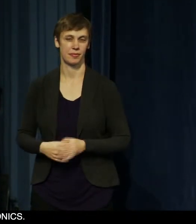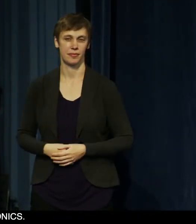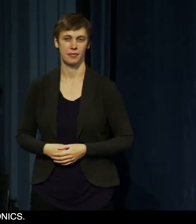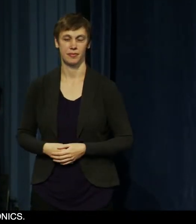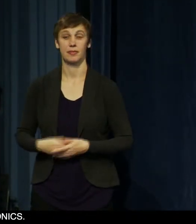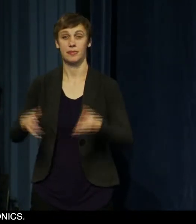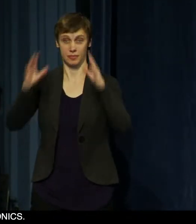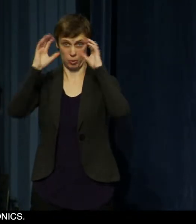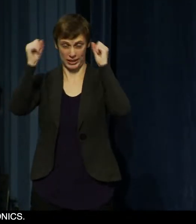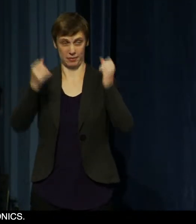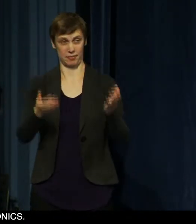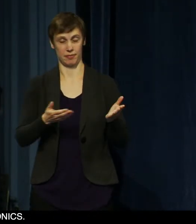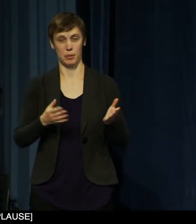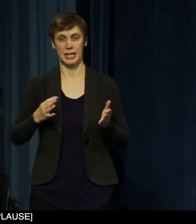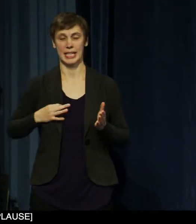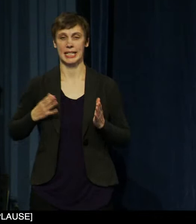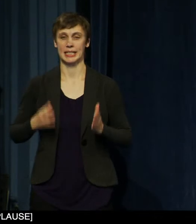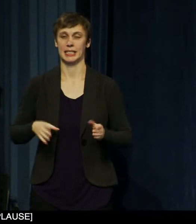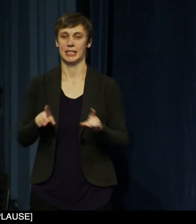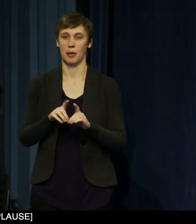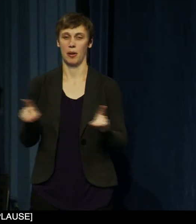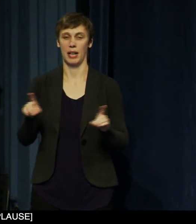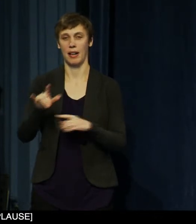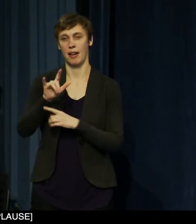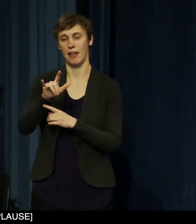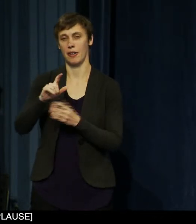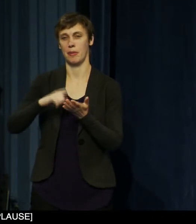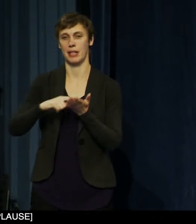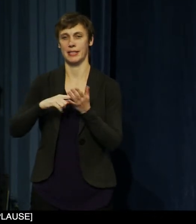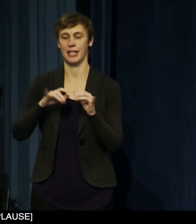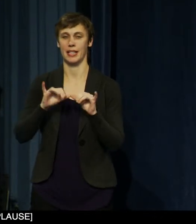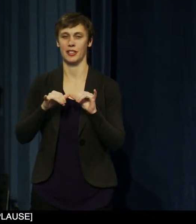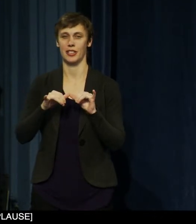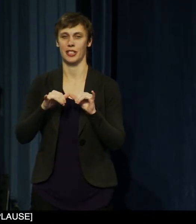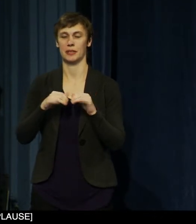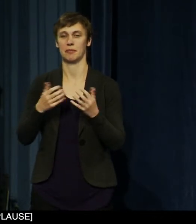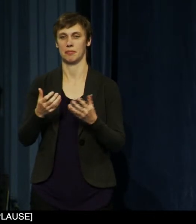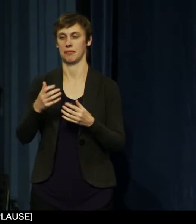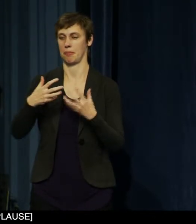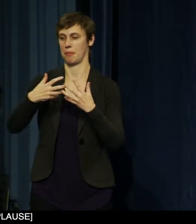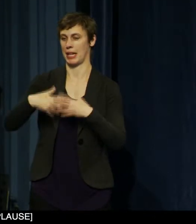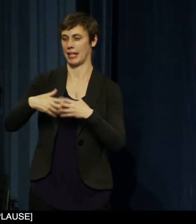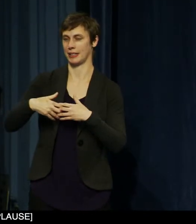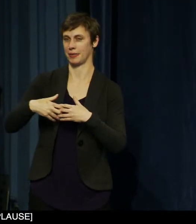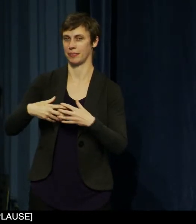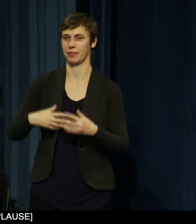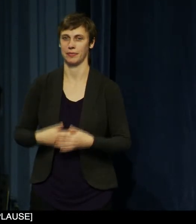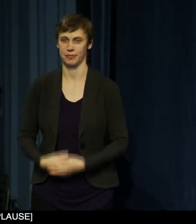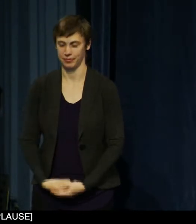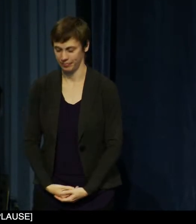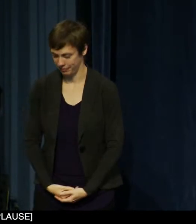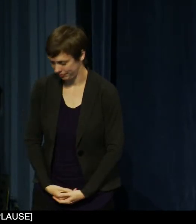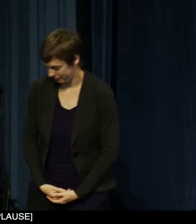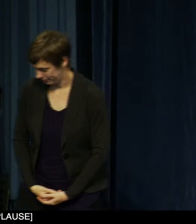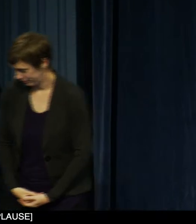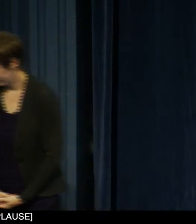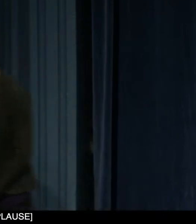Mr. President, candidates for the Diploma in Aircraft Maintenance Engineer, Mechanical. Michael